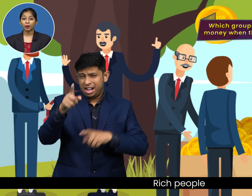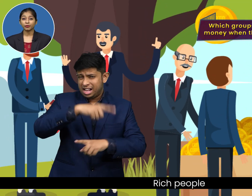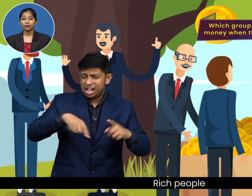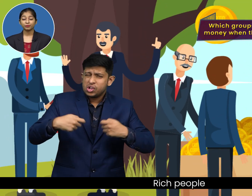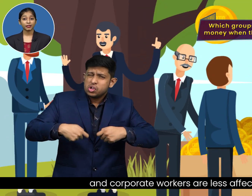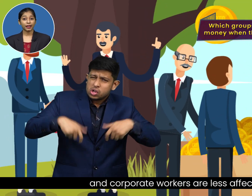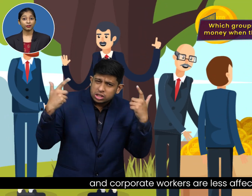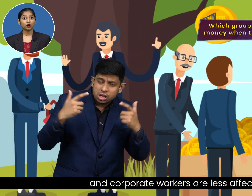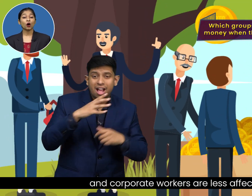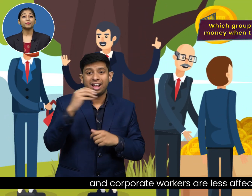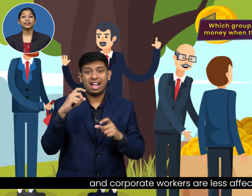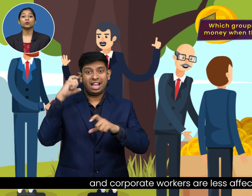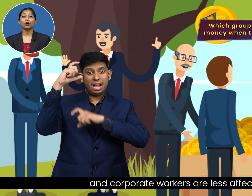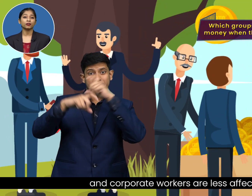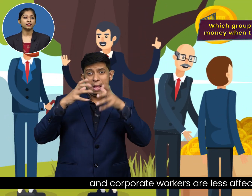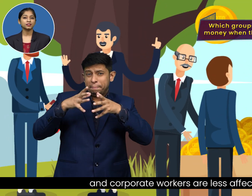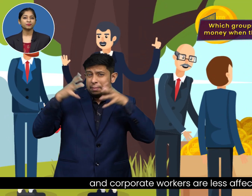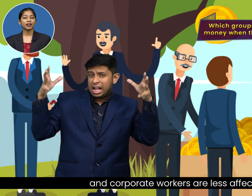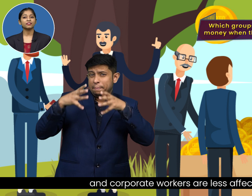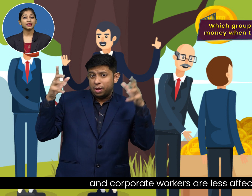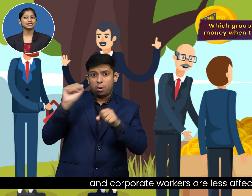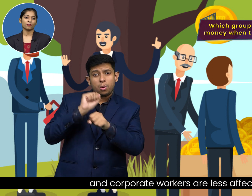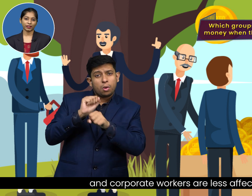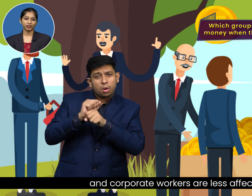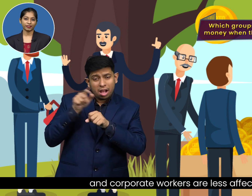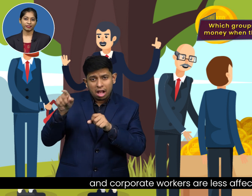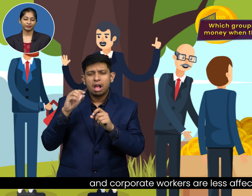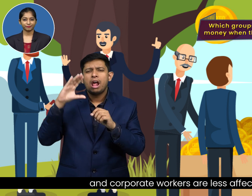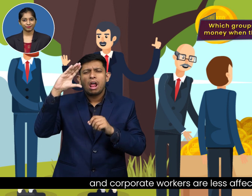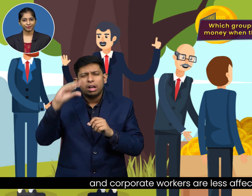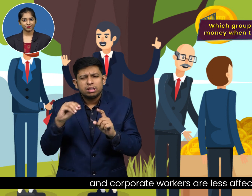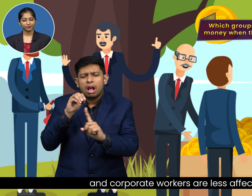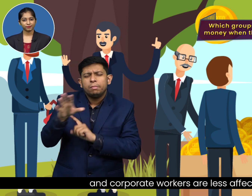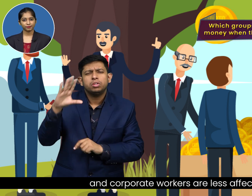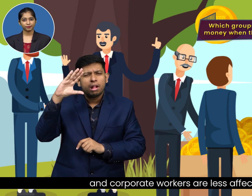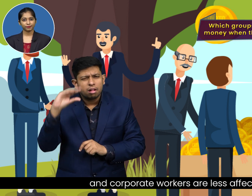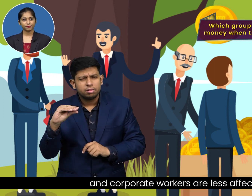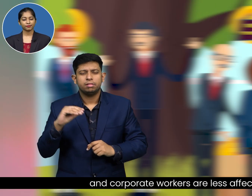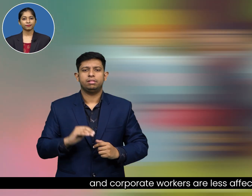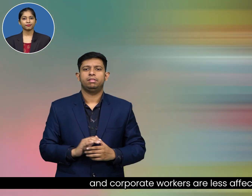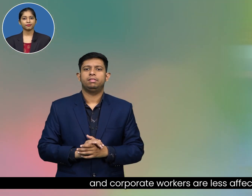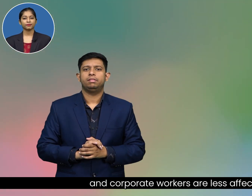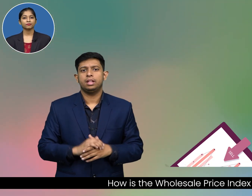Rich people and corporate workers are less affected.